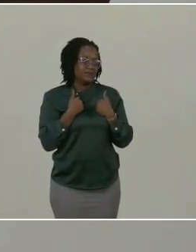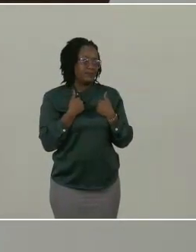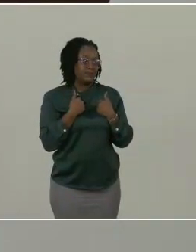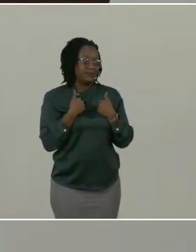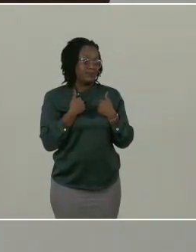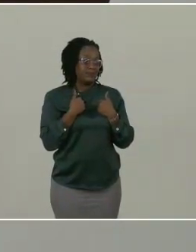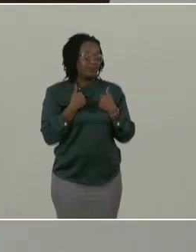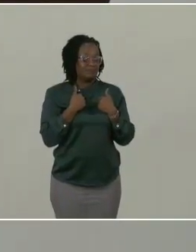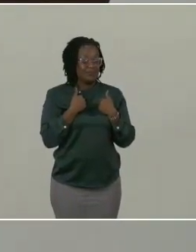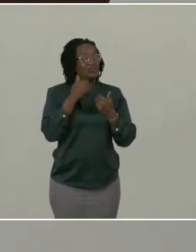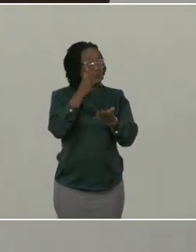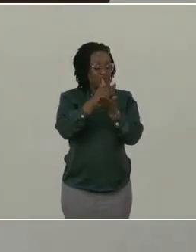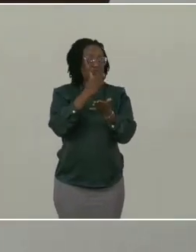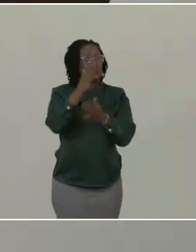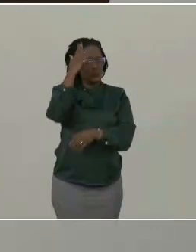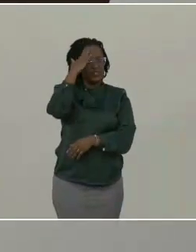We know it is a challenge.